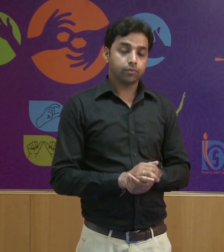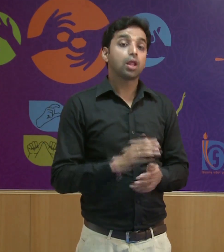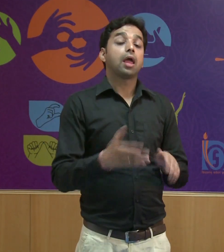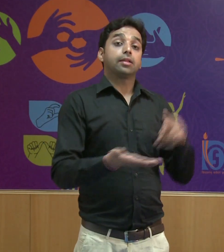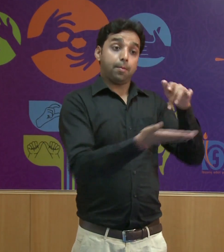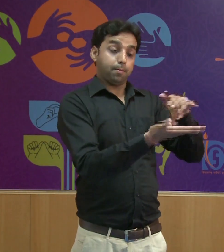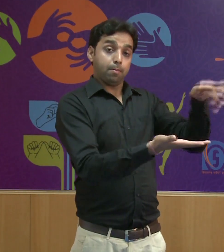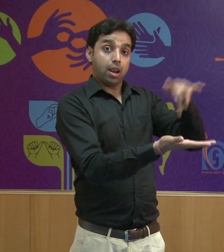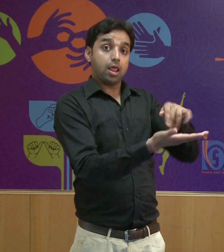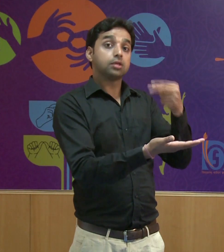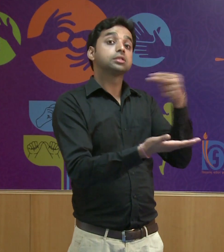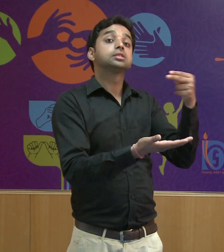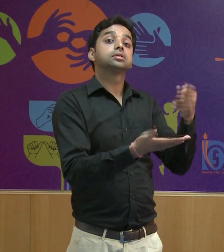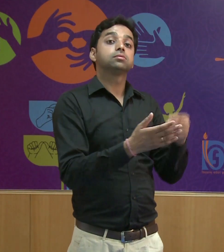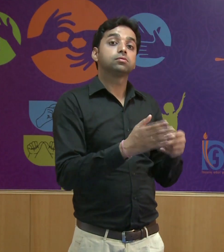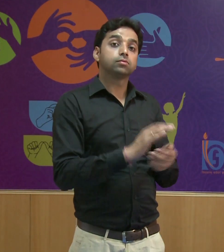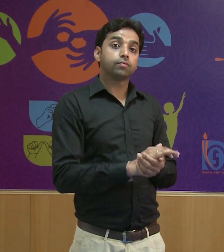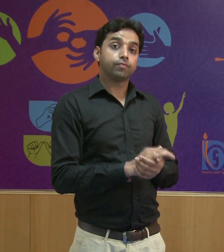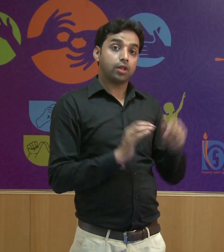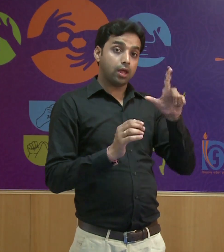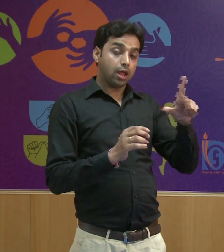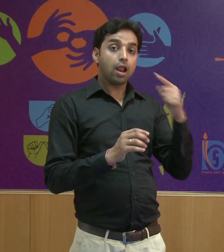At the place called Ligor,